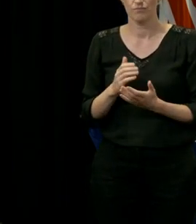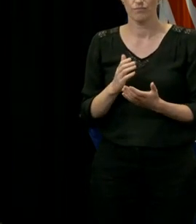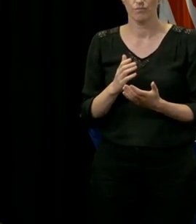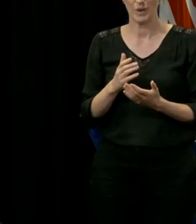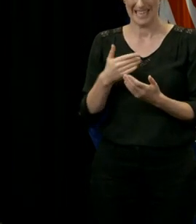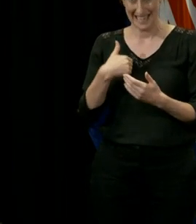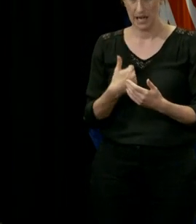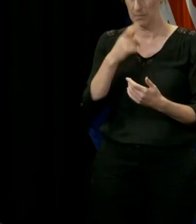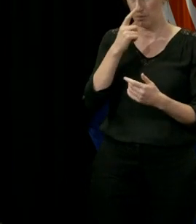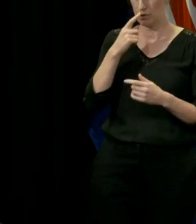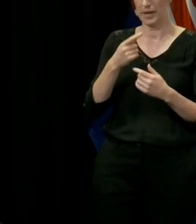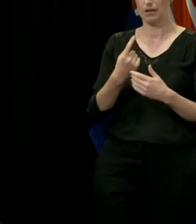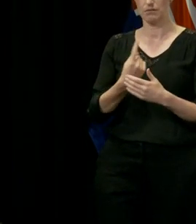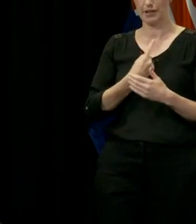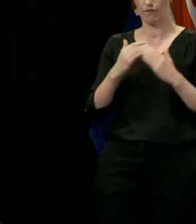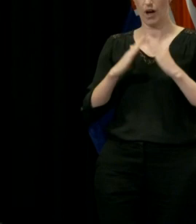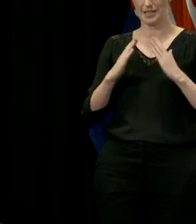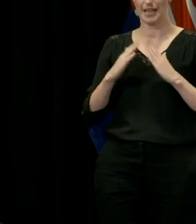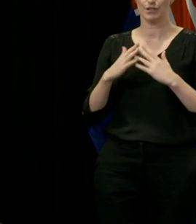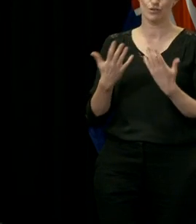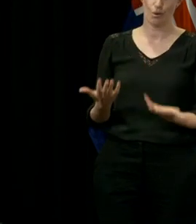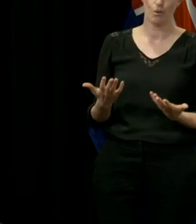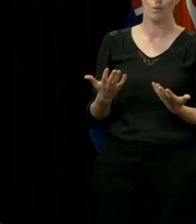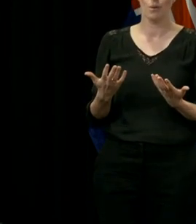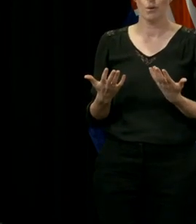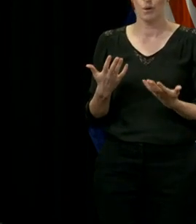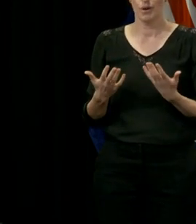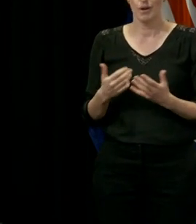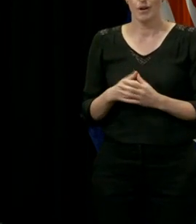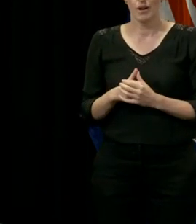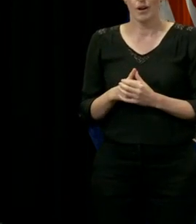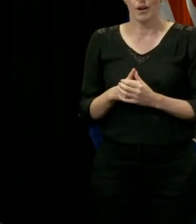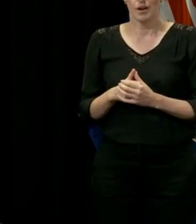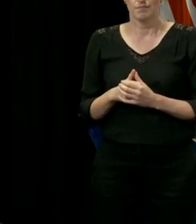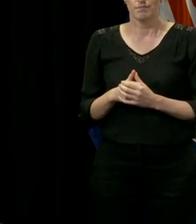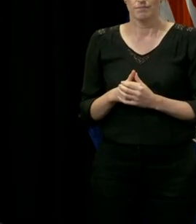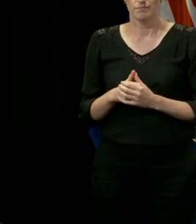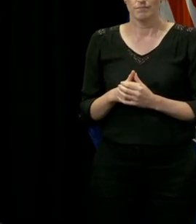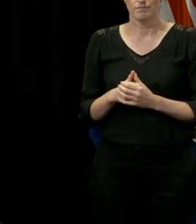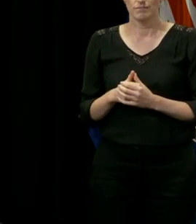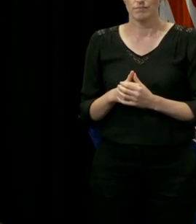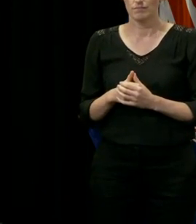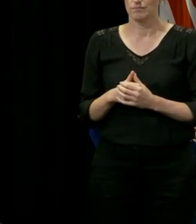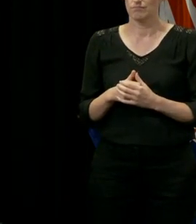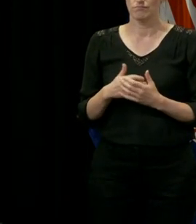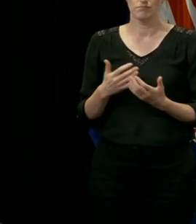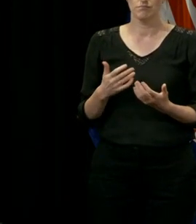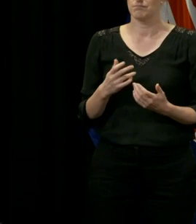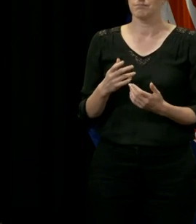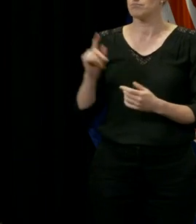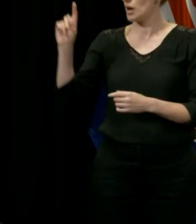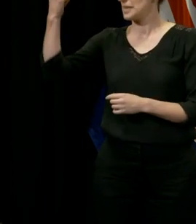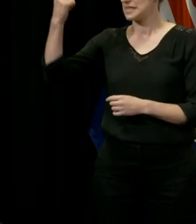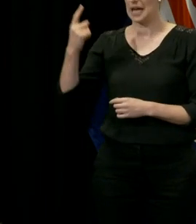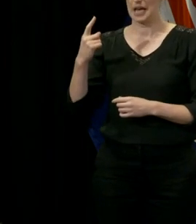to be self-isolating if they have to, for instance. That is not something that has happened at this time, but it's being raised by both the Deputy